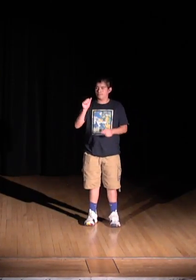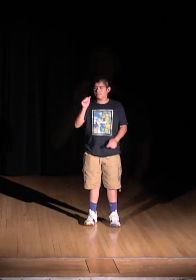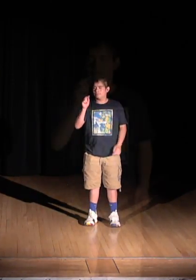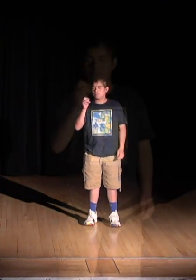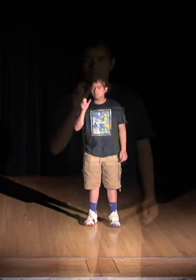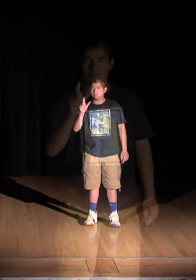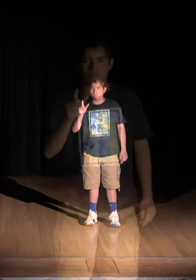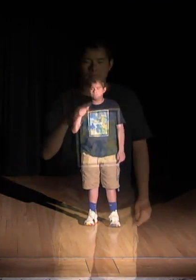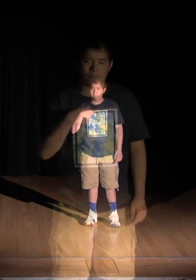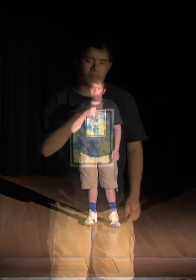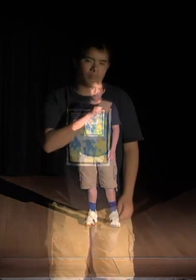Hi, my name is Angel.